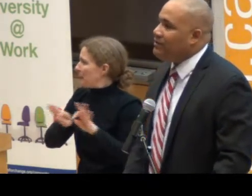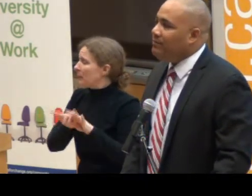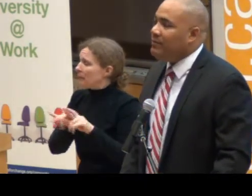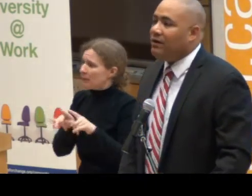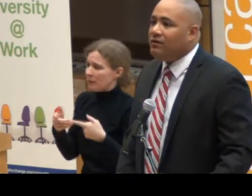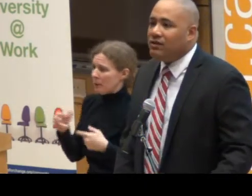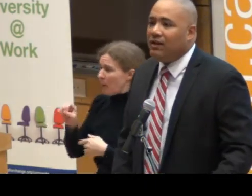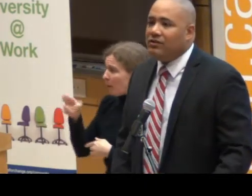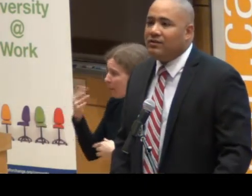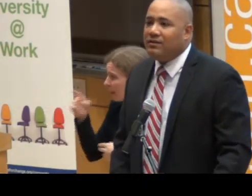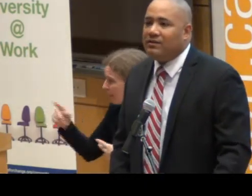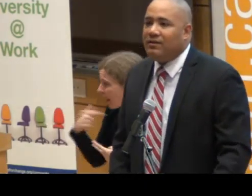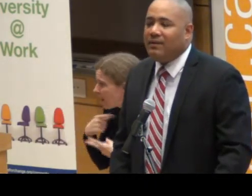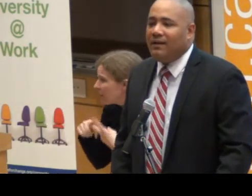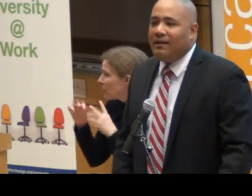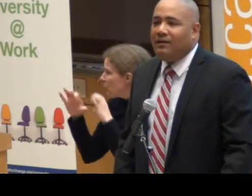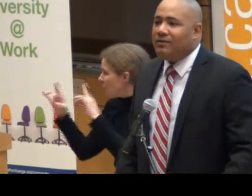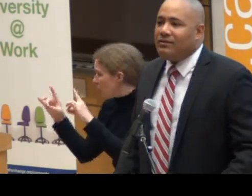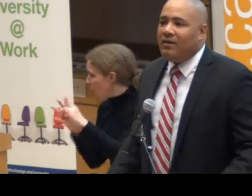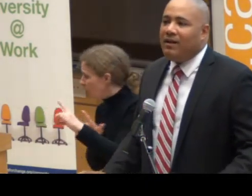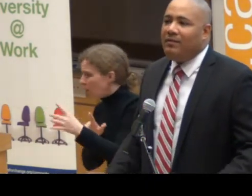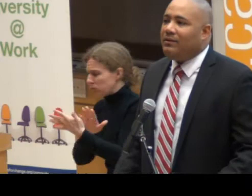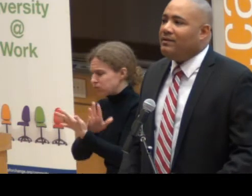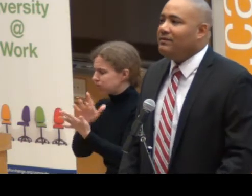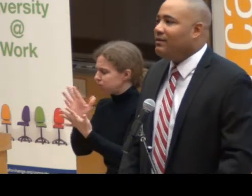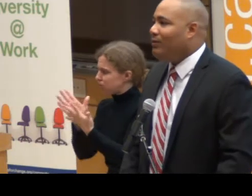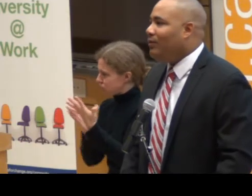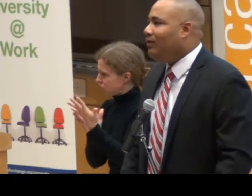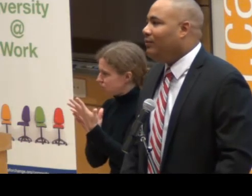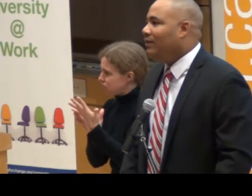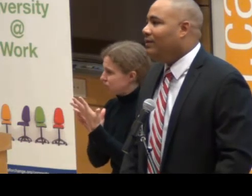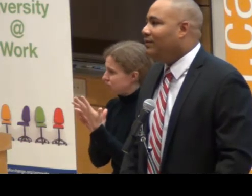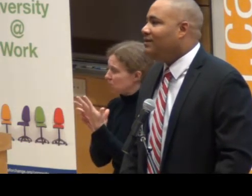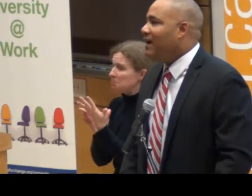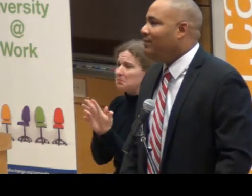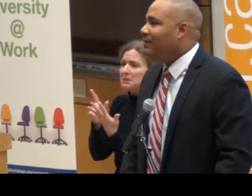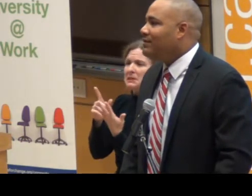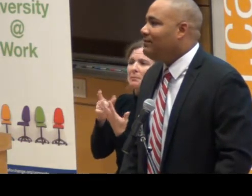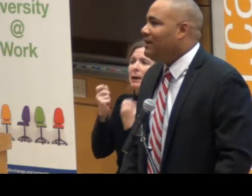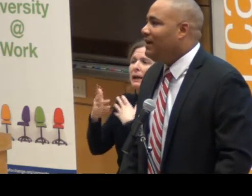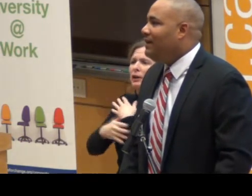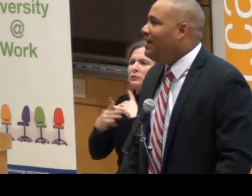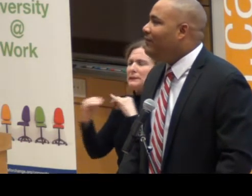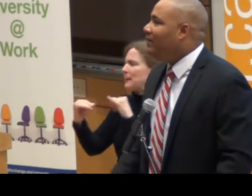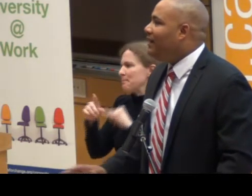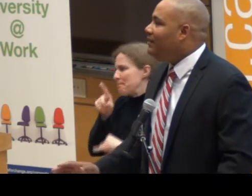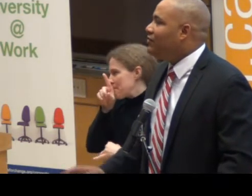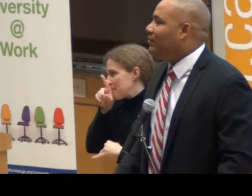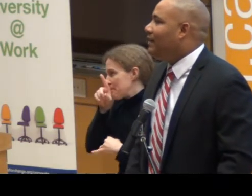healthcare system, our education system, you know, there's not many places in the world where this happens.